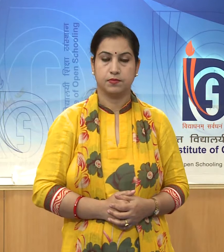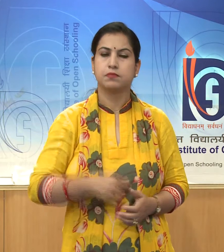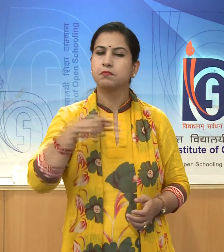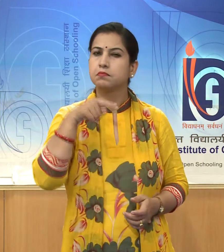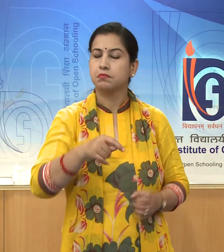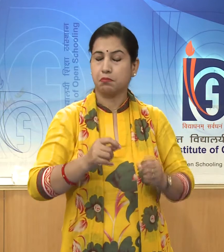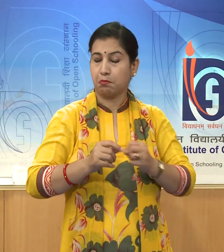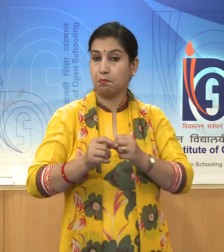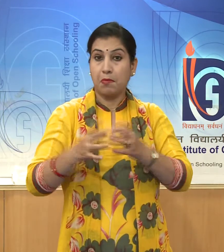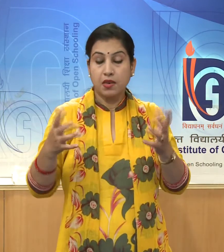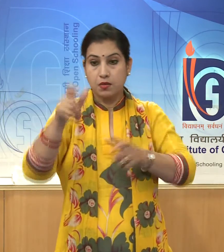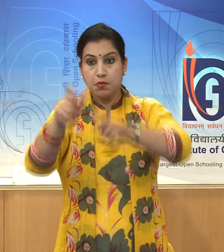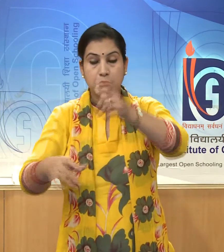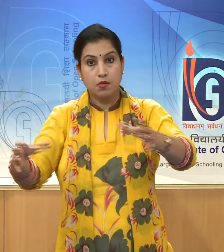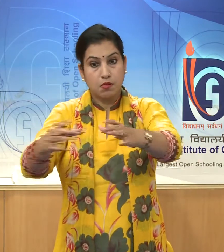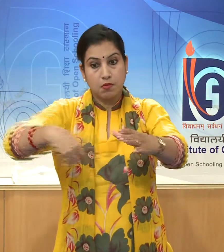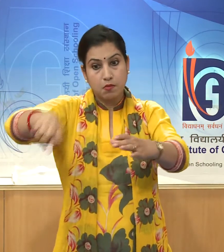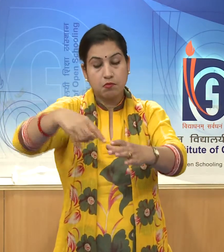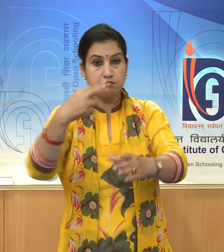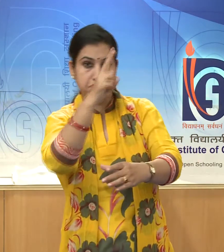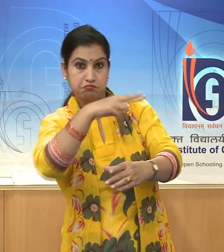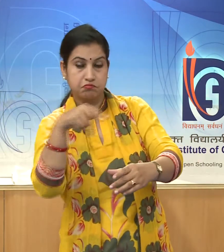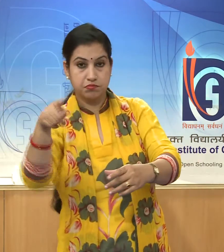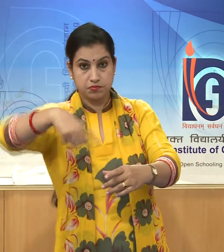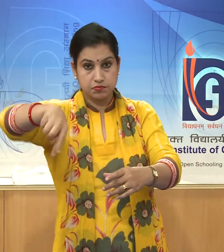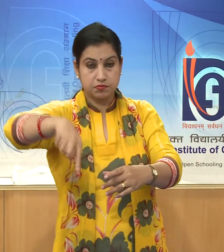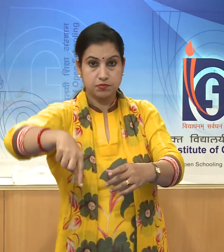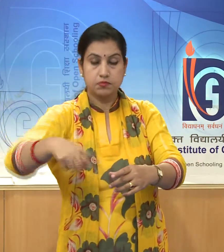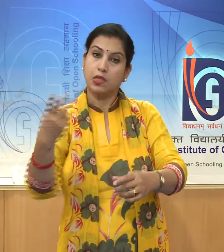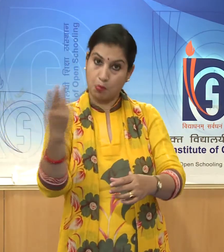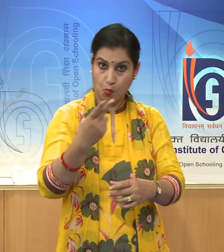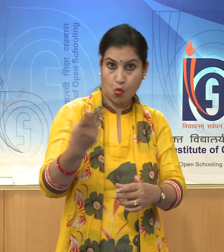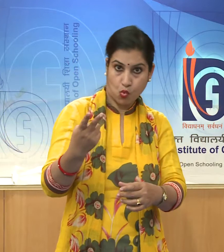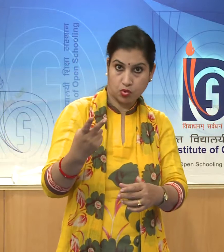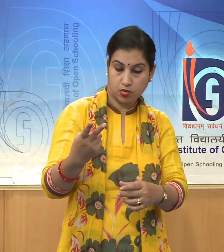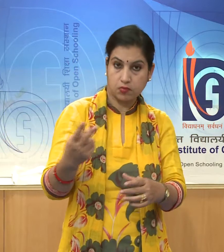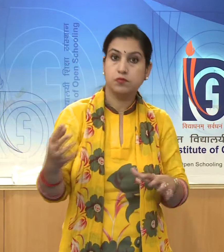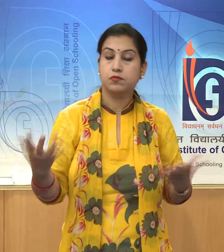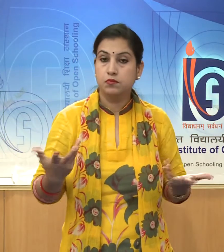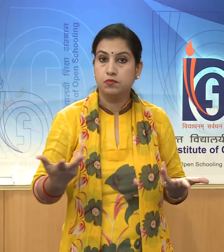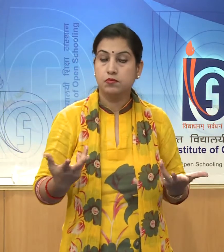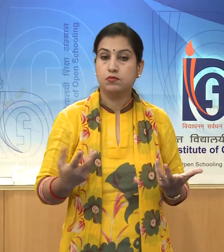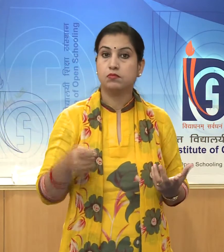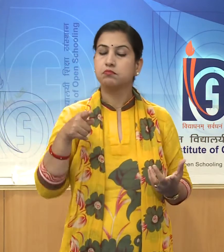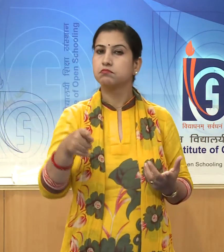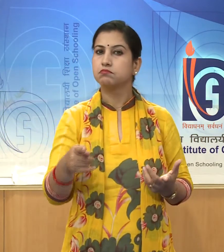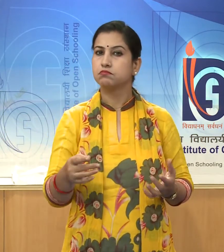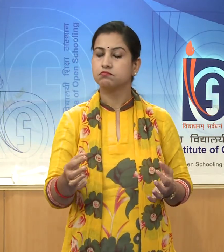Post Impressionists was both an